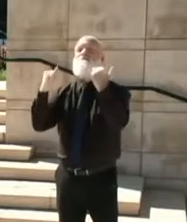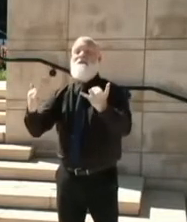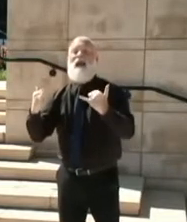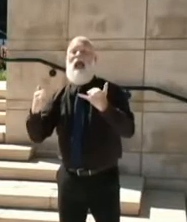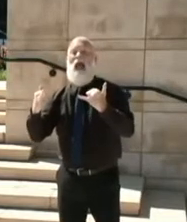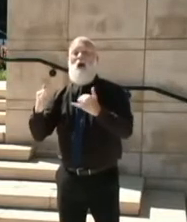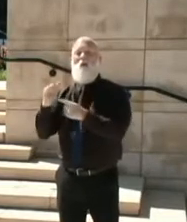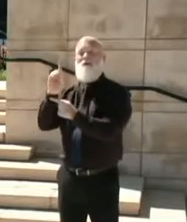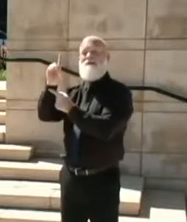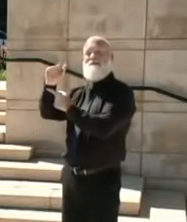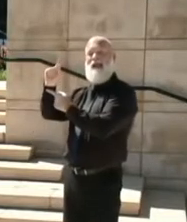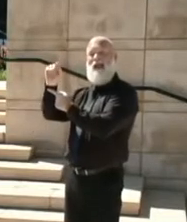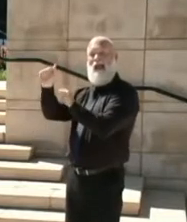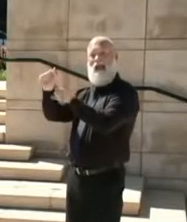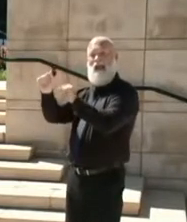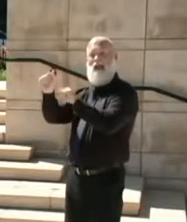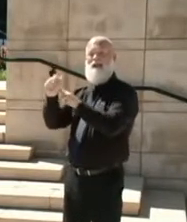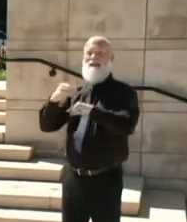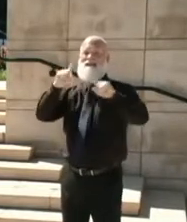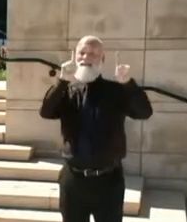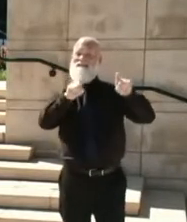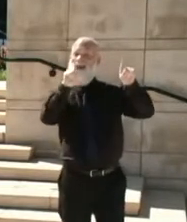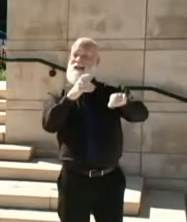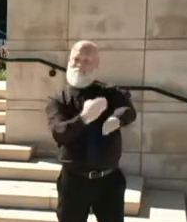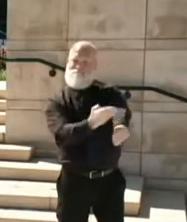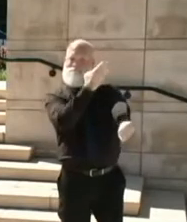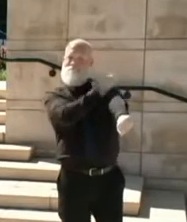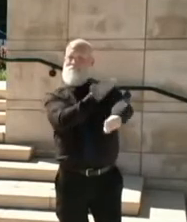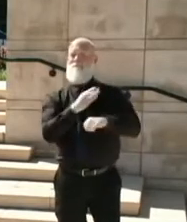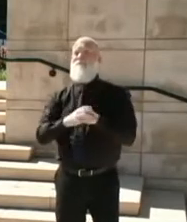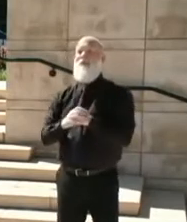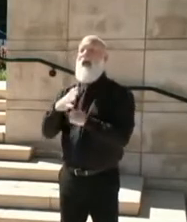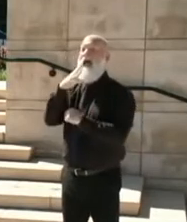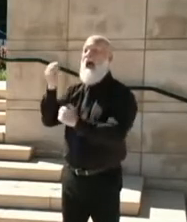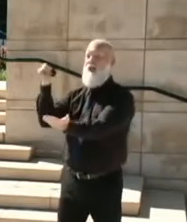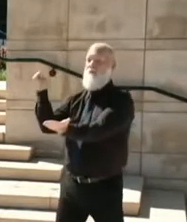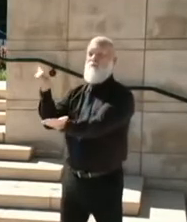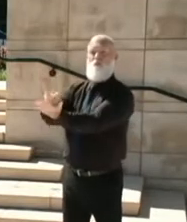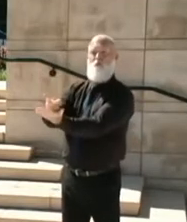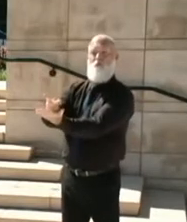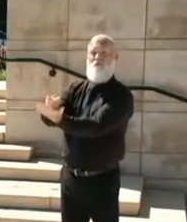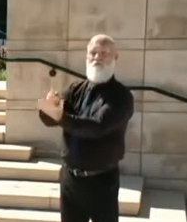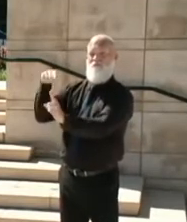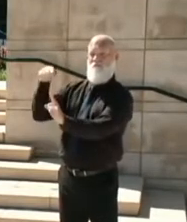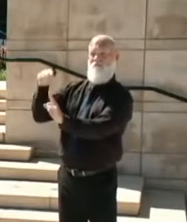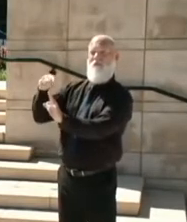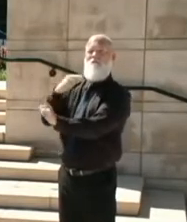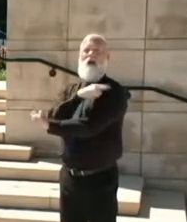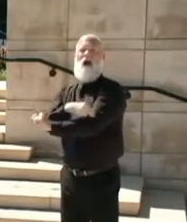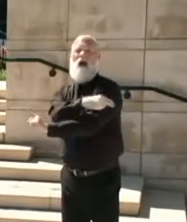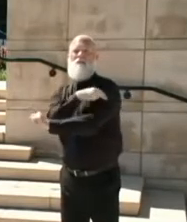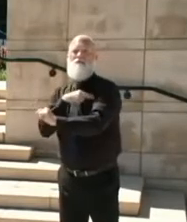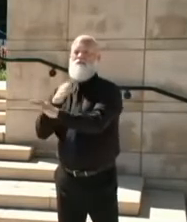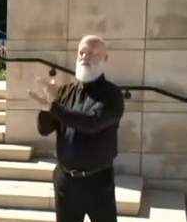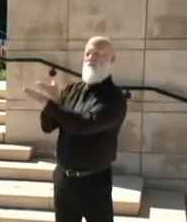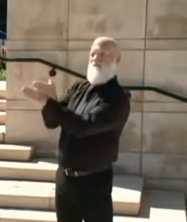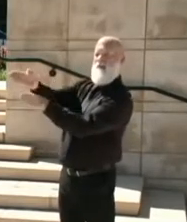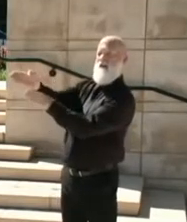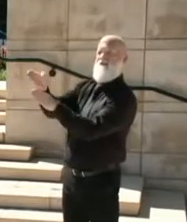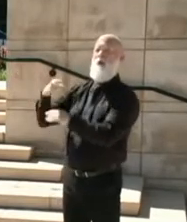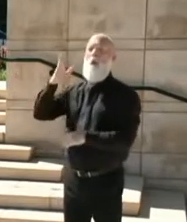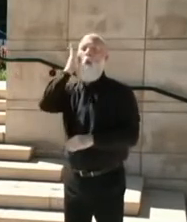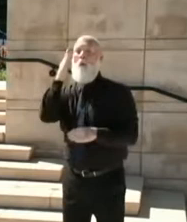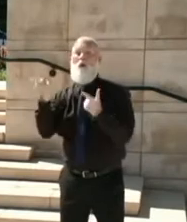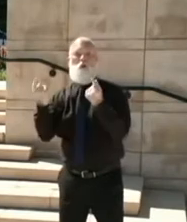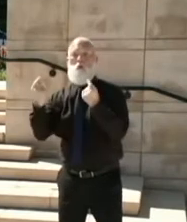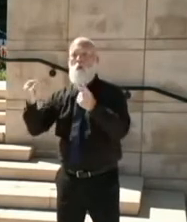and approval of our healthcare professionals. We will allow gyms, fitness centers, bowling alleys,